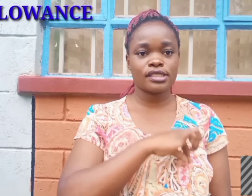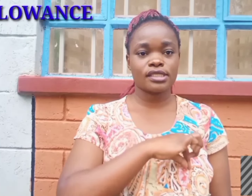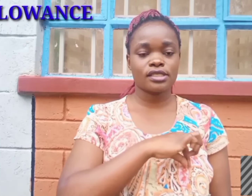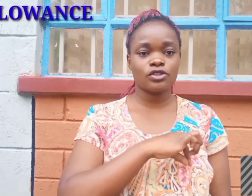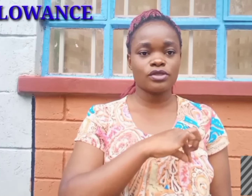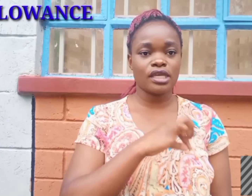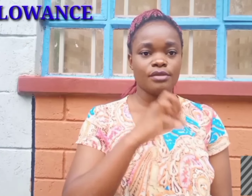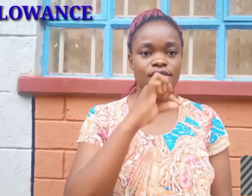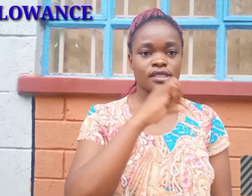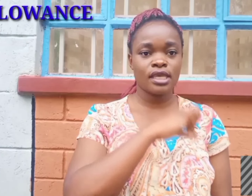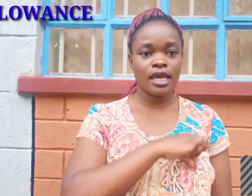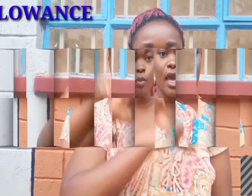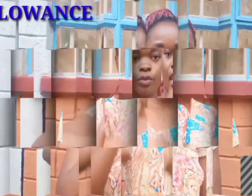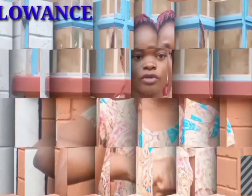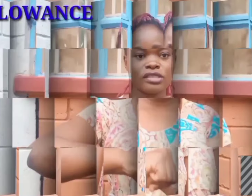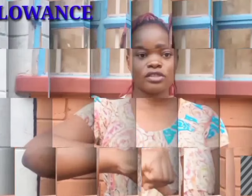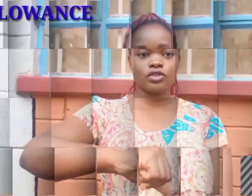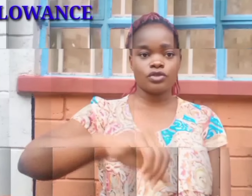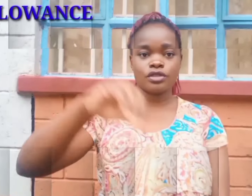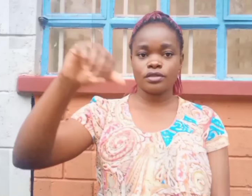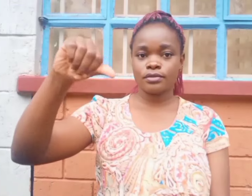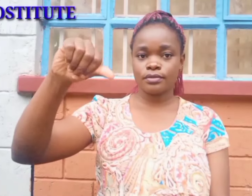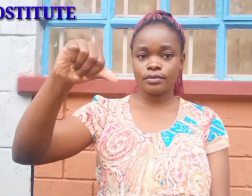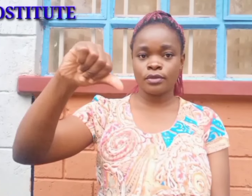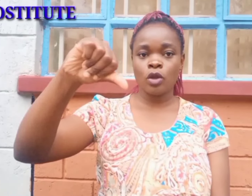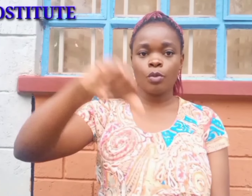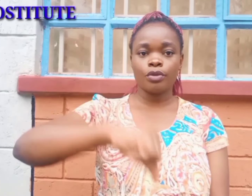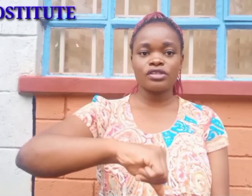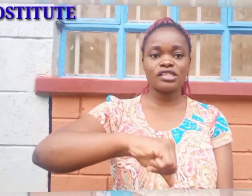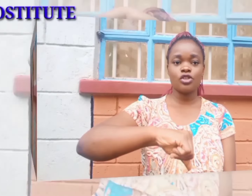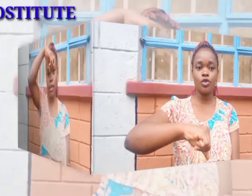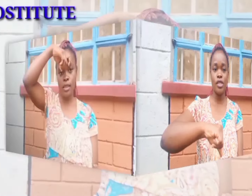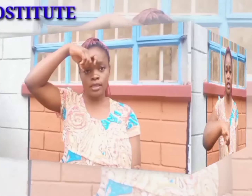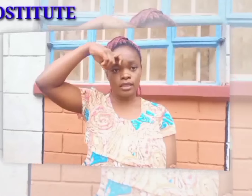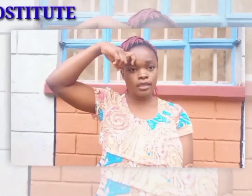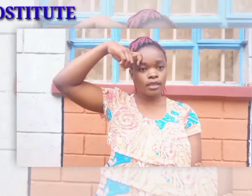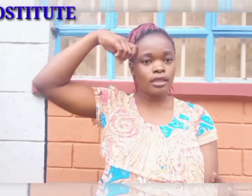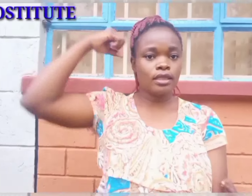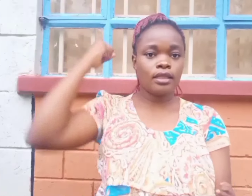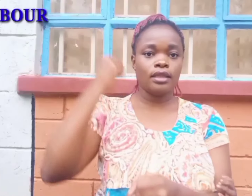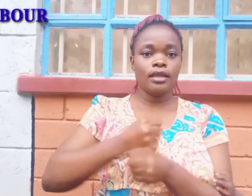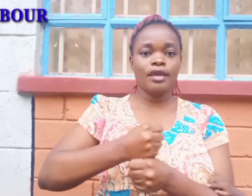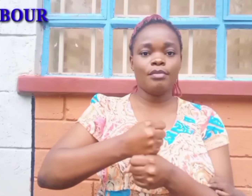Allowance. Two times. Allowance. Prostitute. Labor.